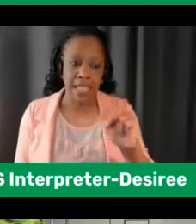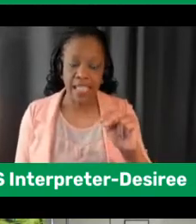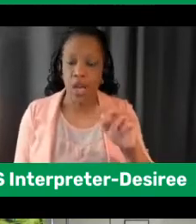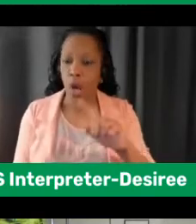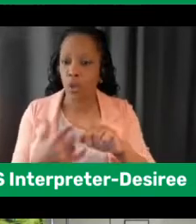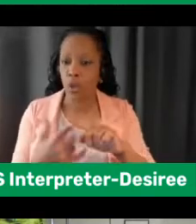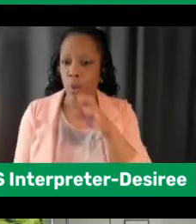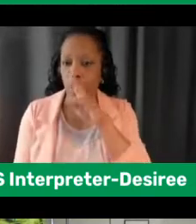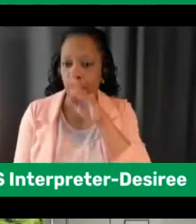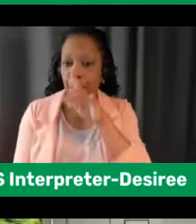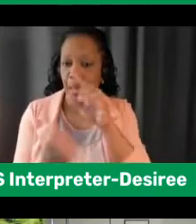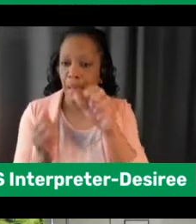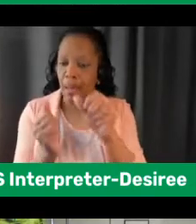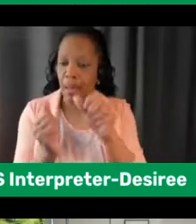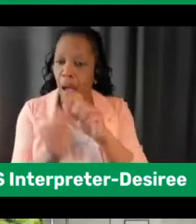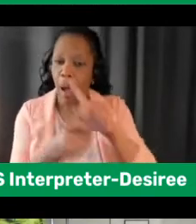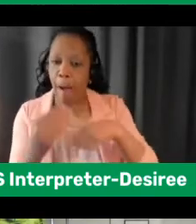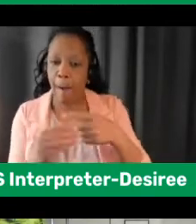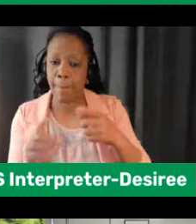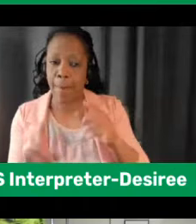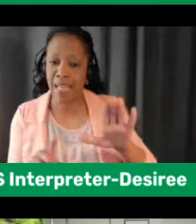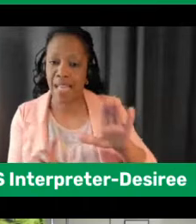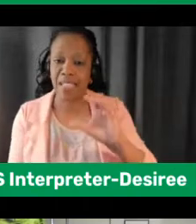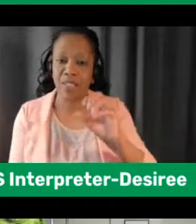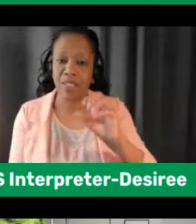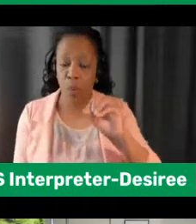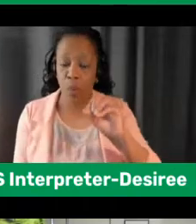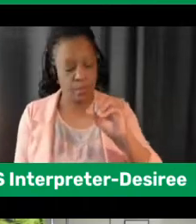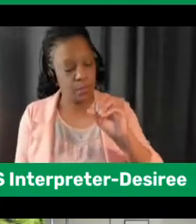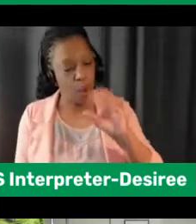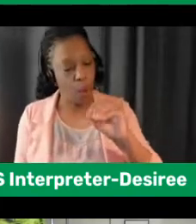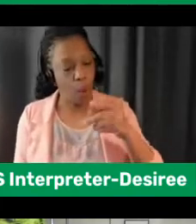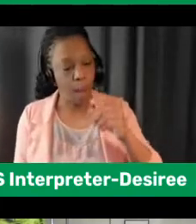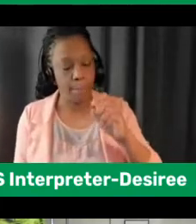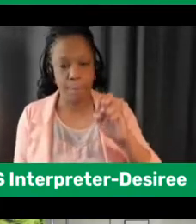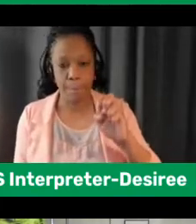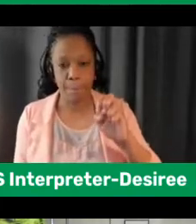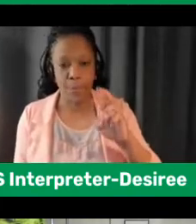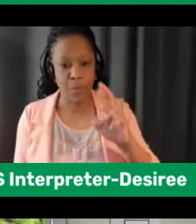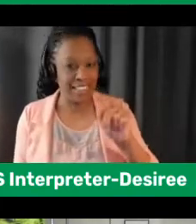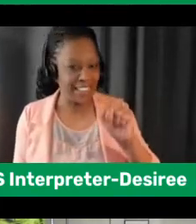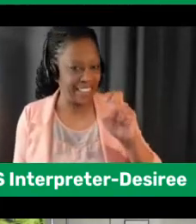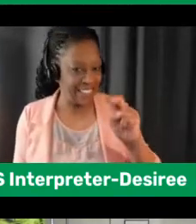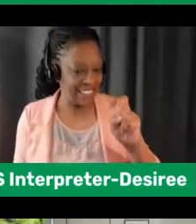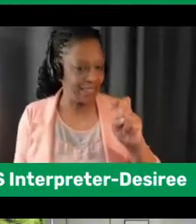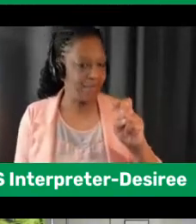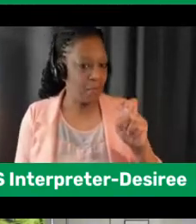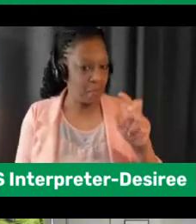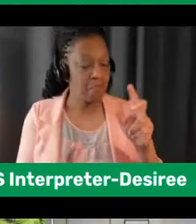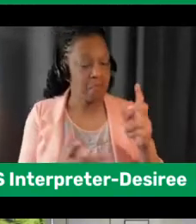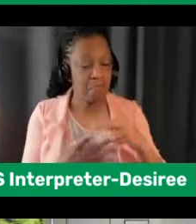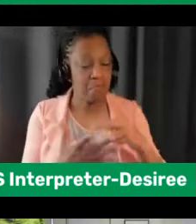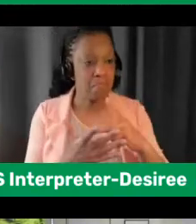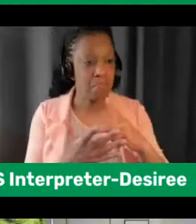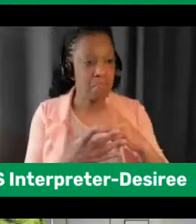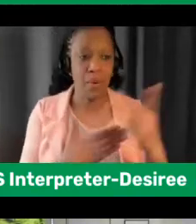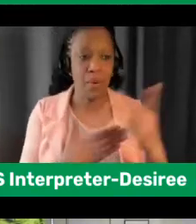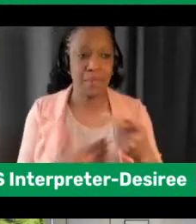Compartida de Trabajadores Cooperativistas, and then I can go through a couple more of these examples here.